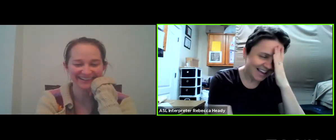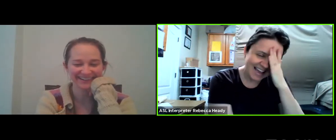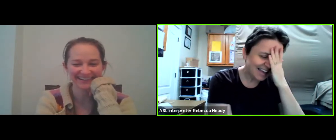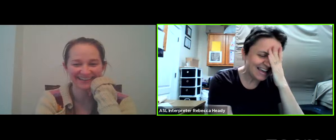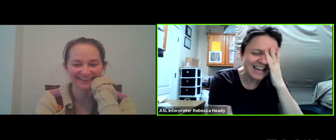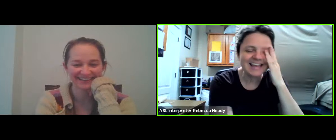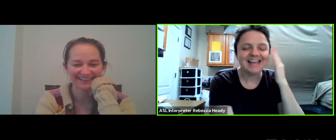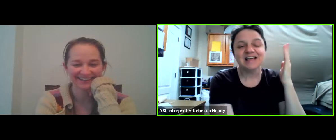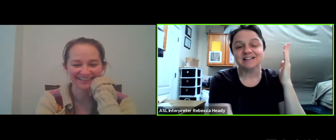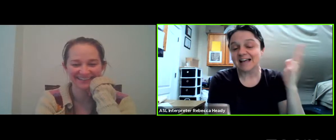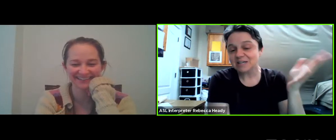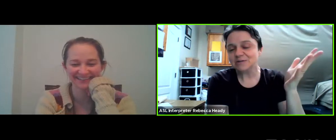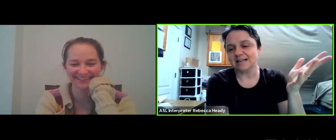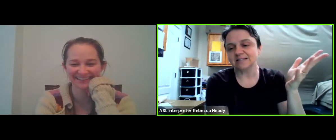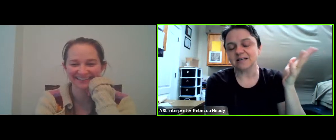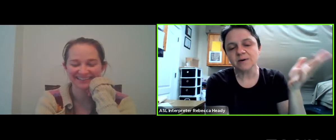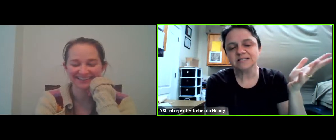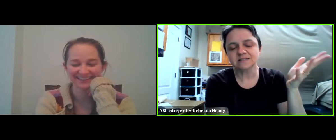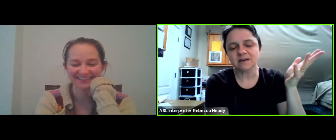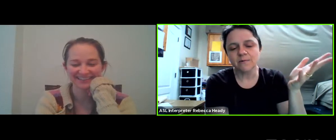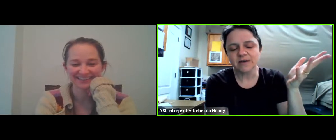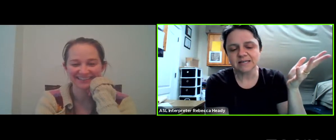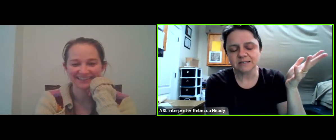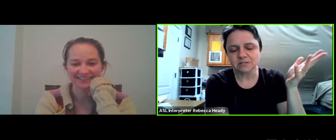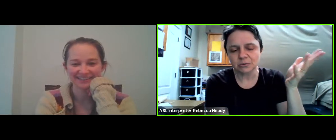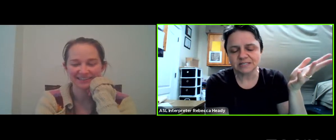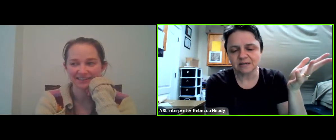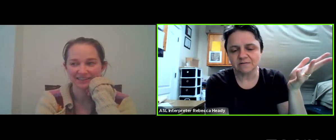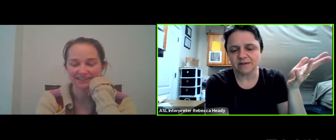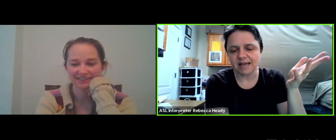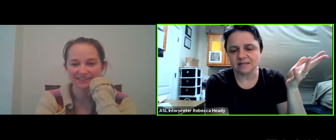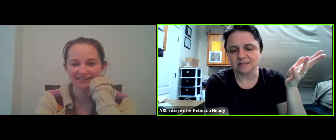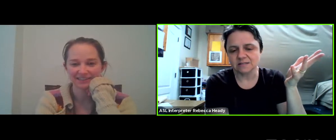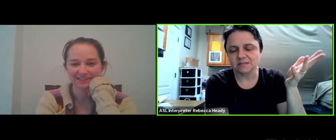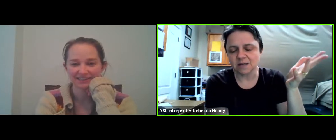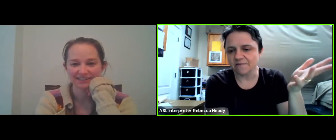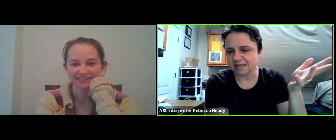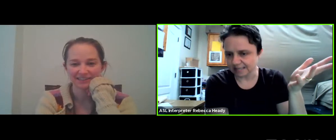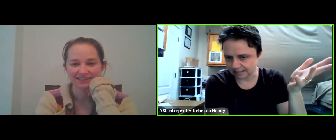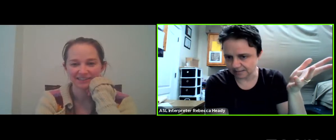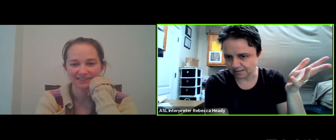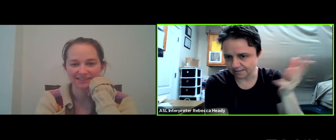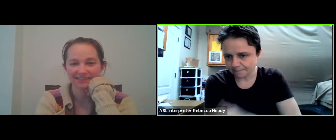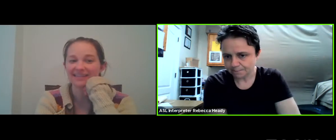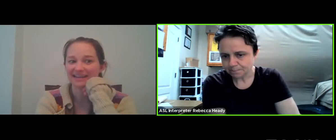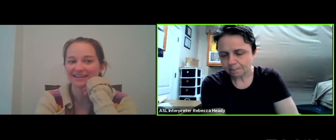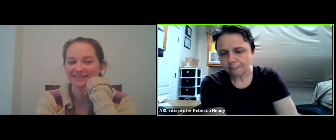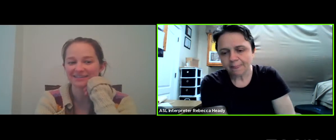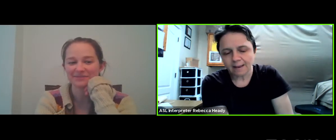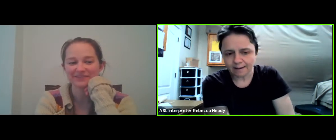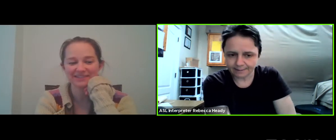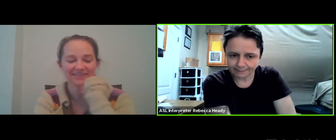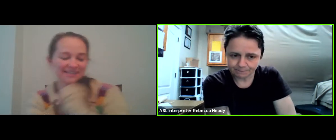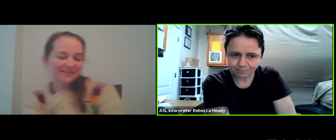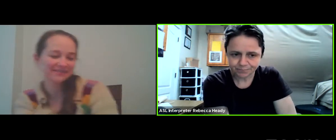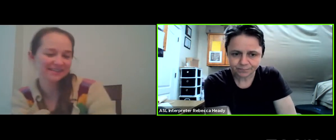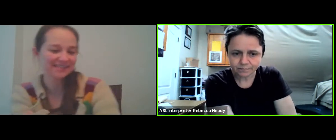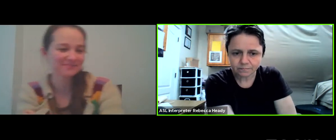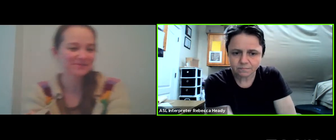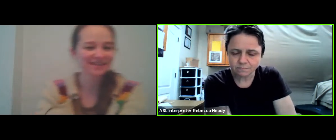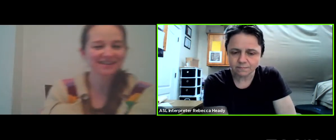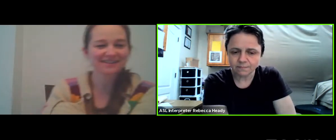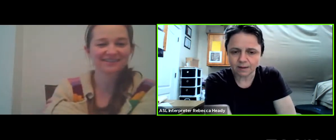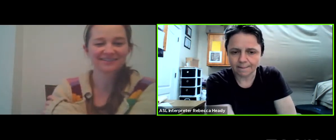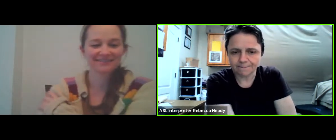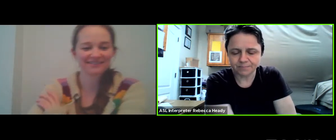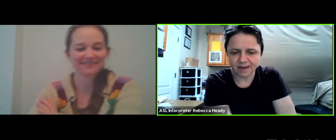which. Like you said, some of it is intuitive and some of it isn't. Yeah, some of it definitely